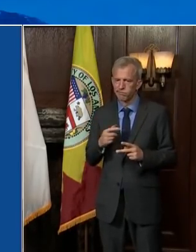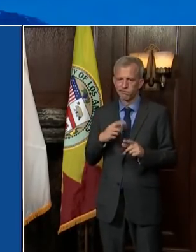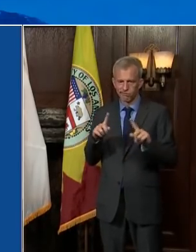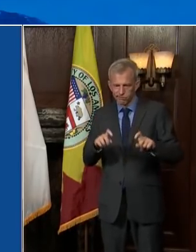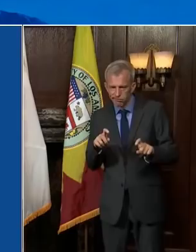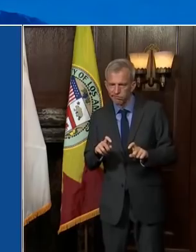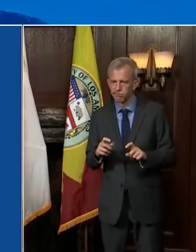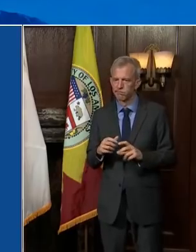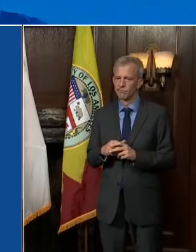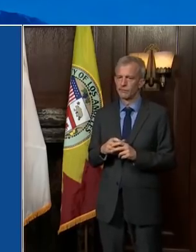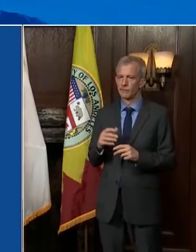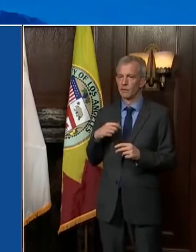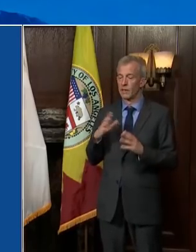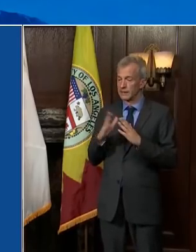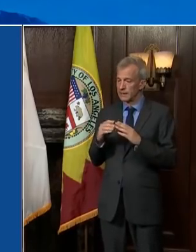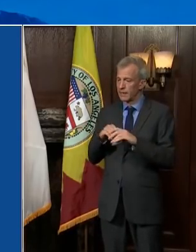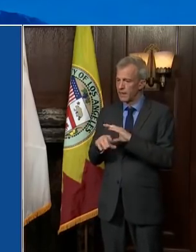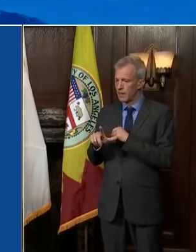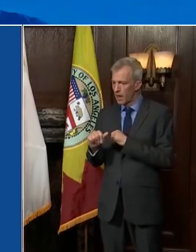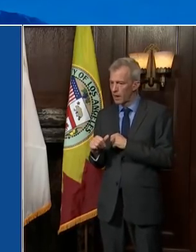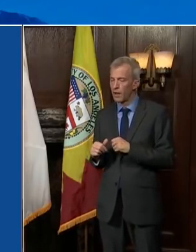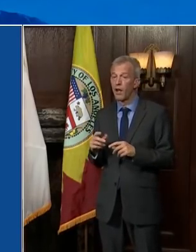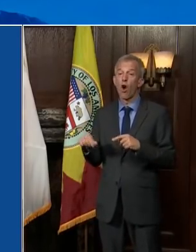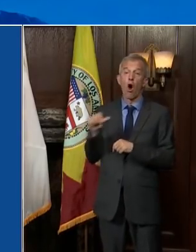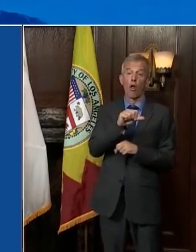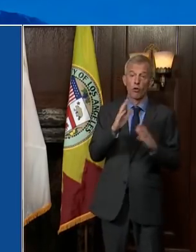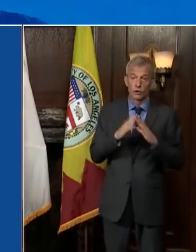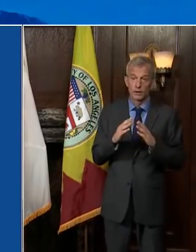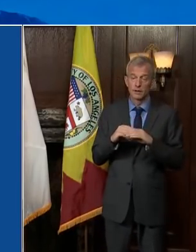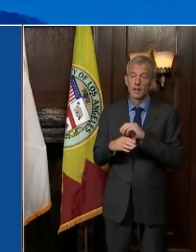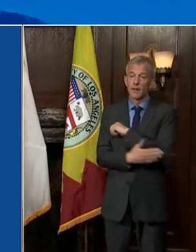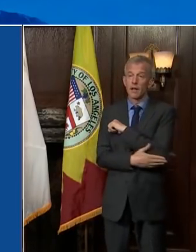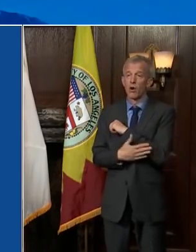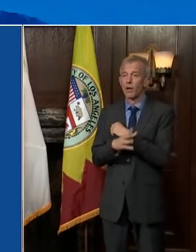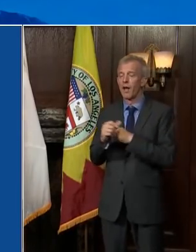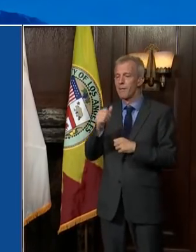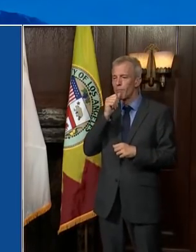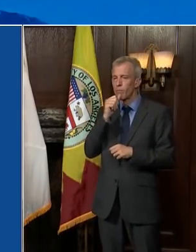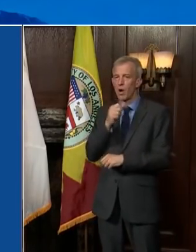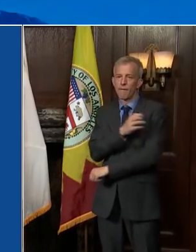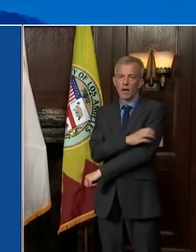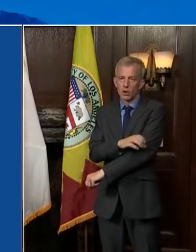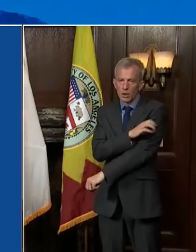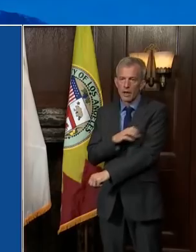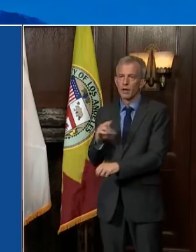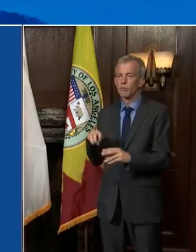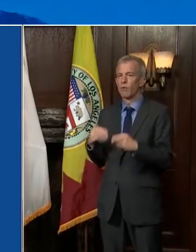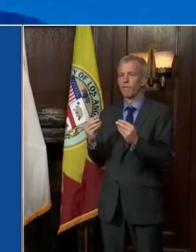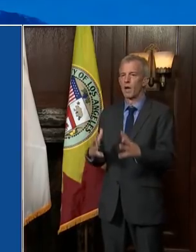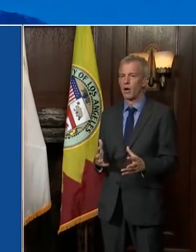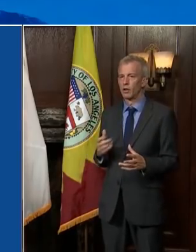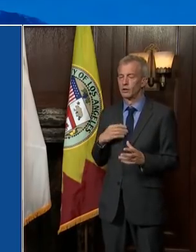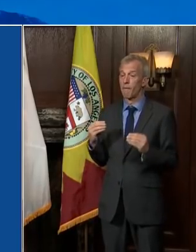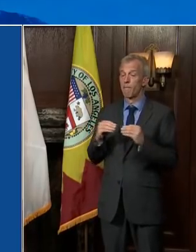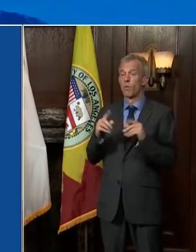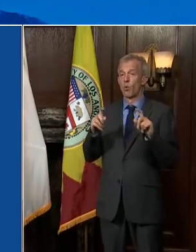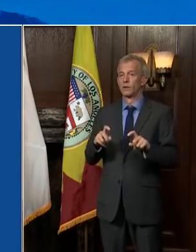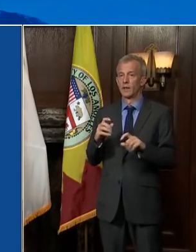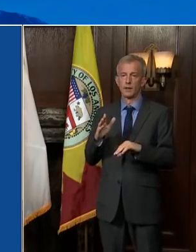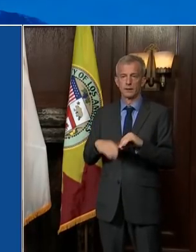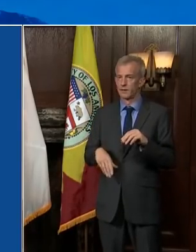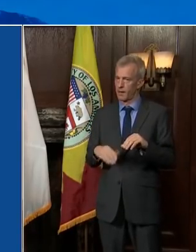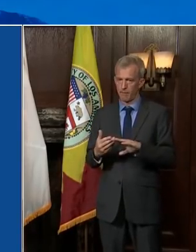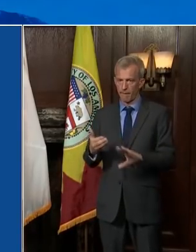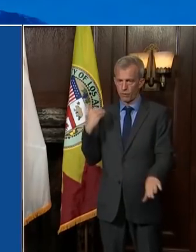other cities, some private providers, as well as clinics have now got more tests than we've ever had before. And